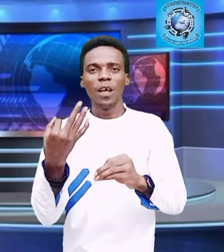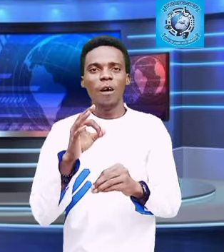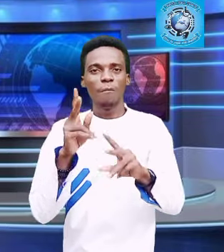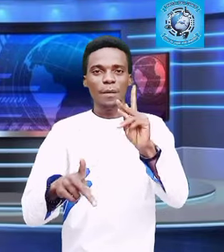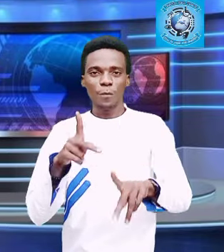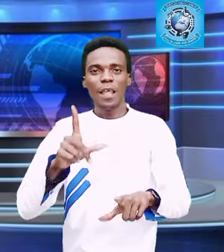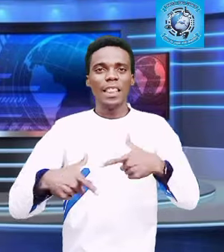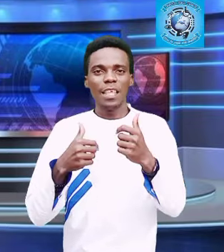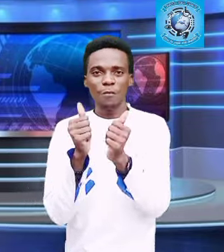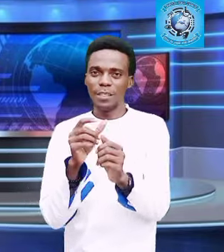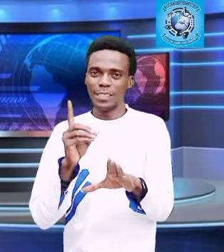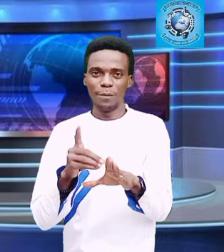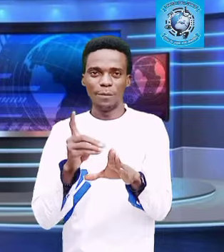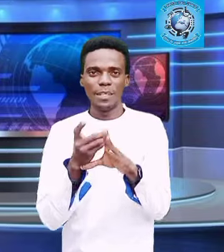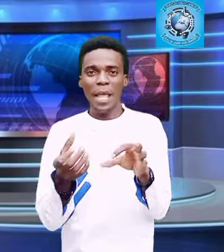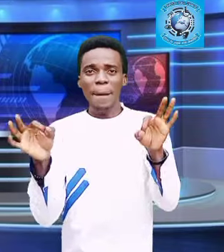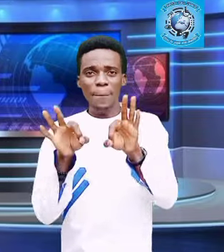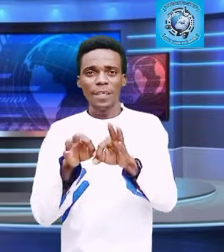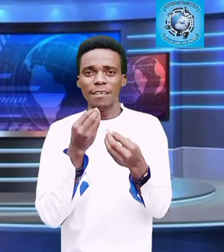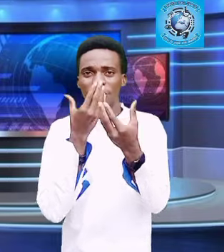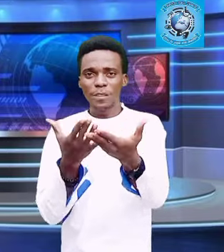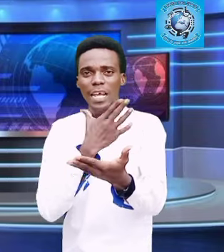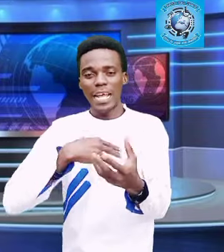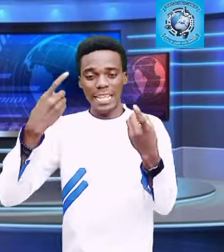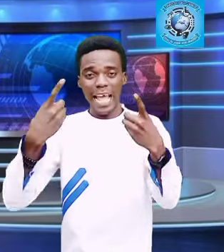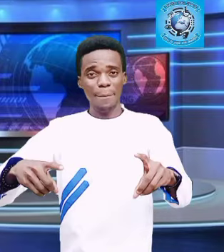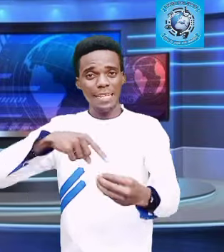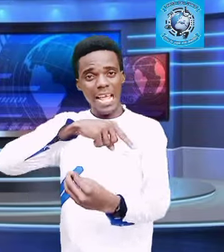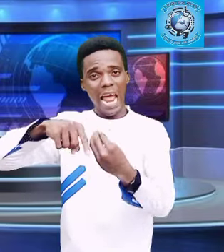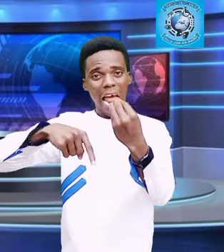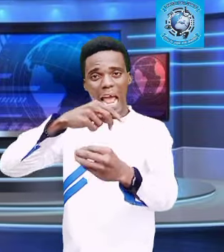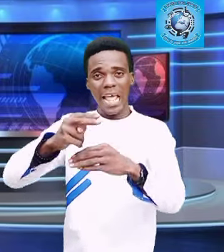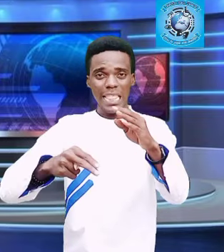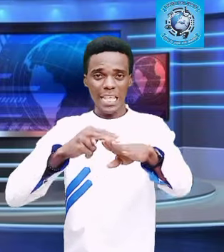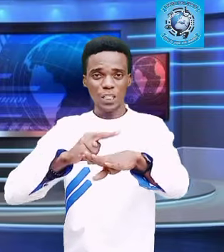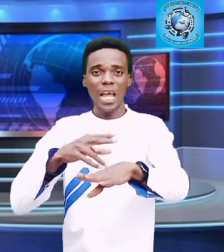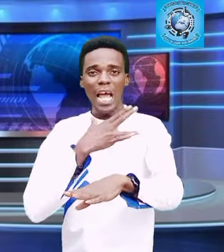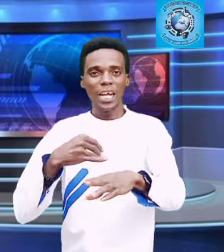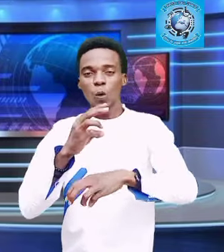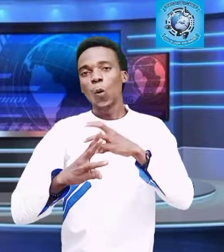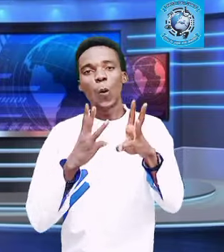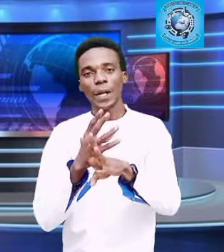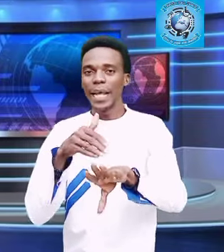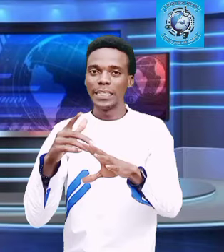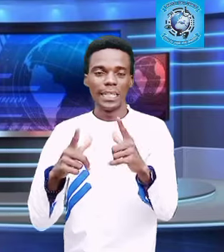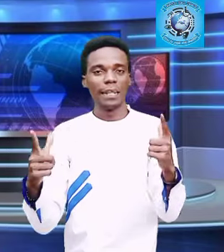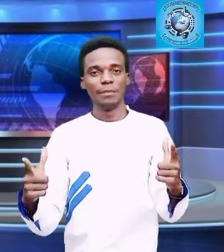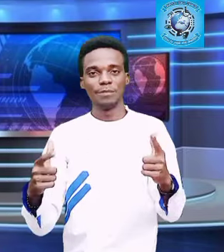with disabilities, necessary information and happenings around the nation and across the world at